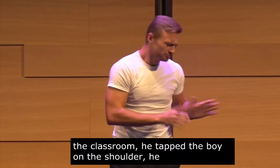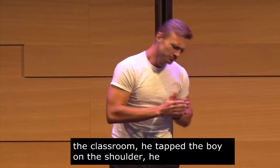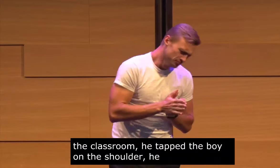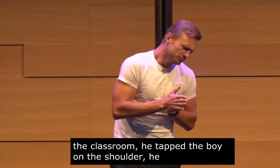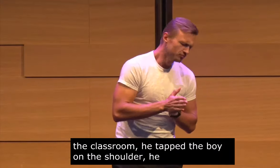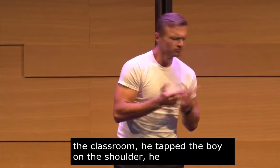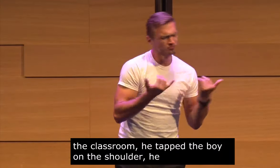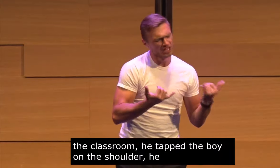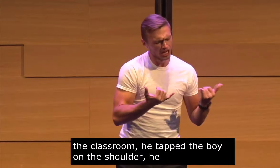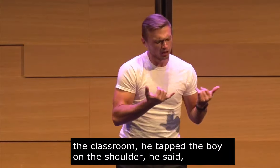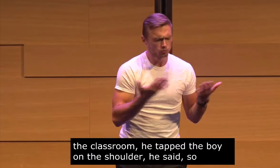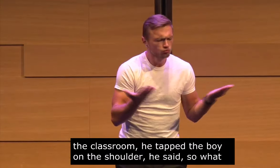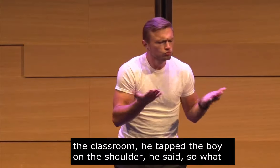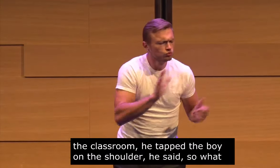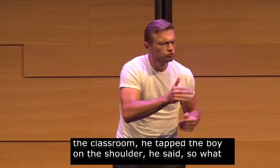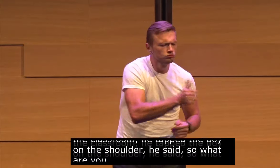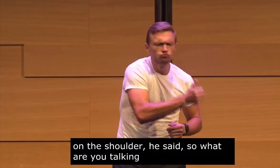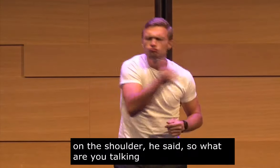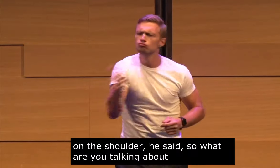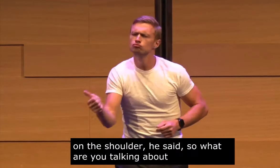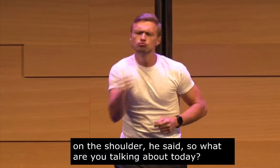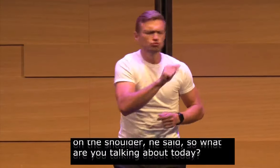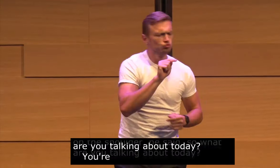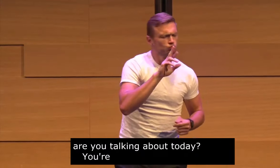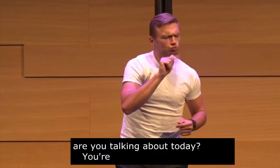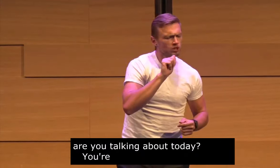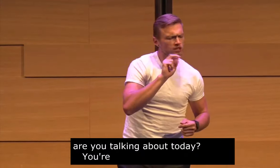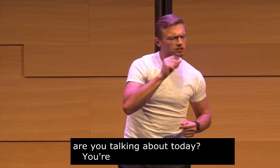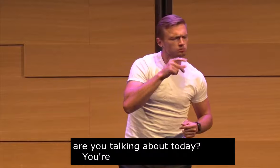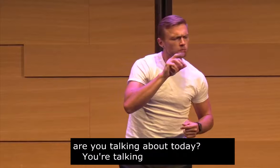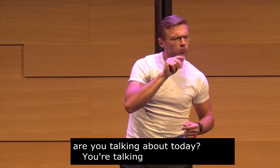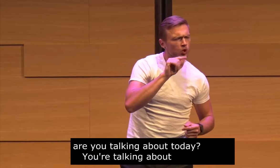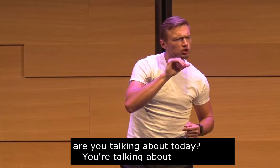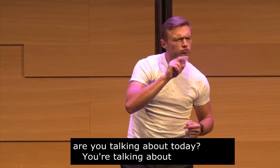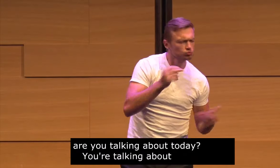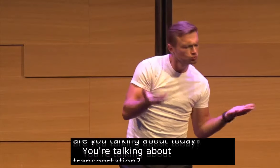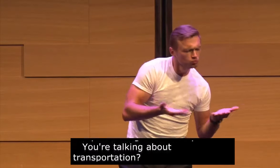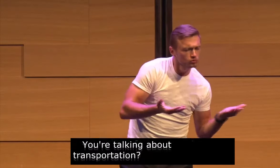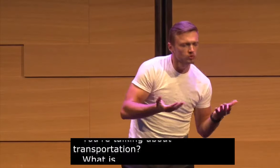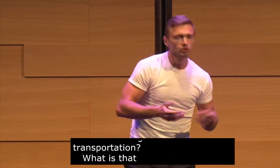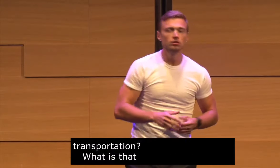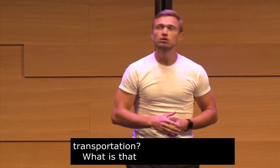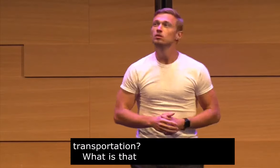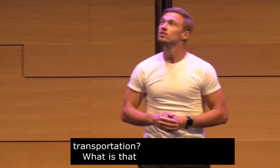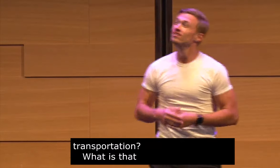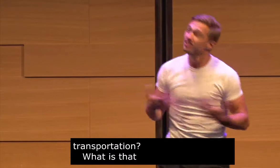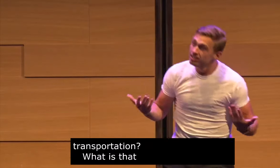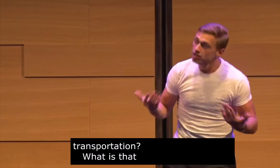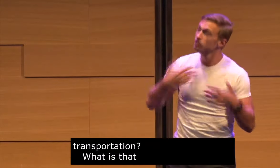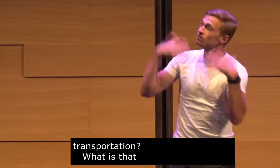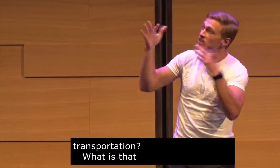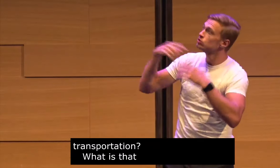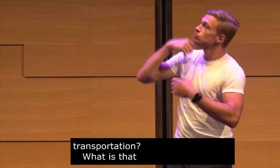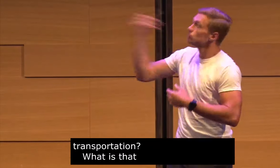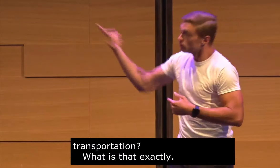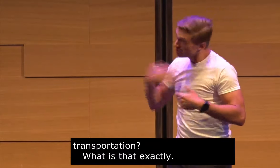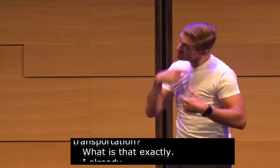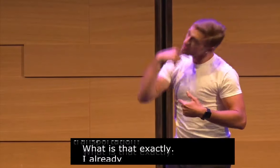They said, so what are you talking about today? You're talking about transportation. What is that exactly? I